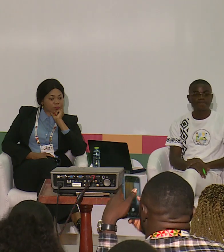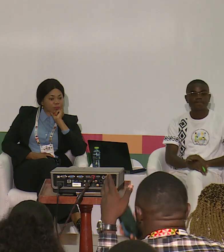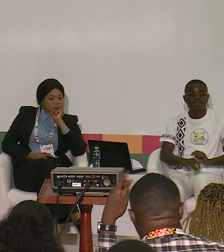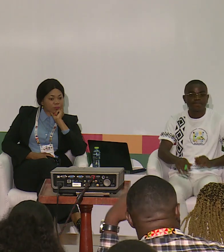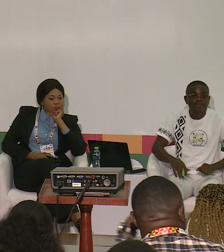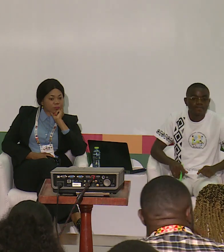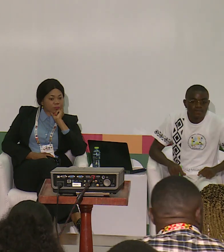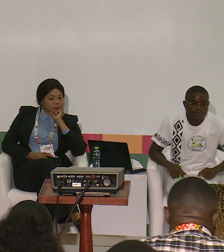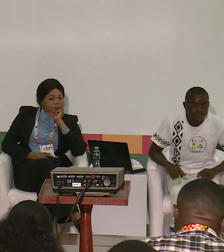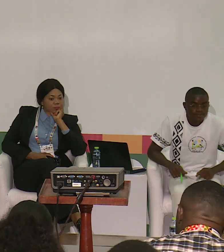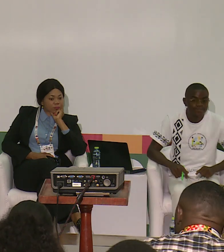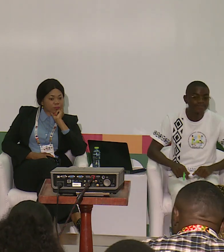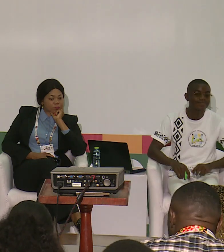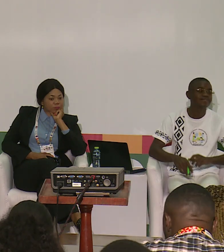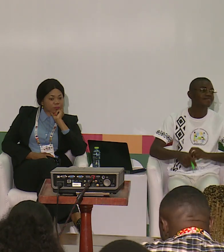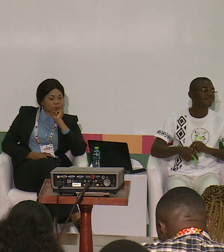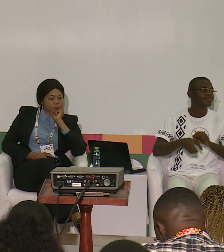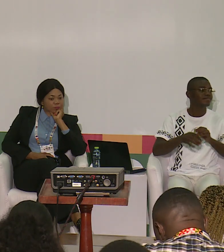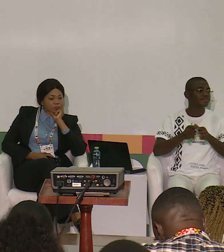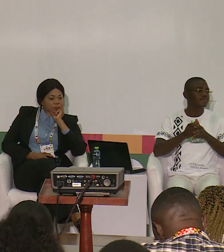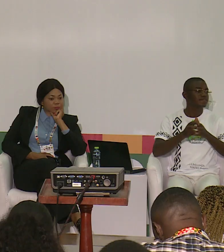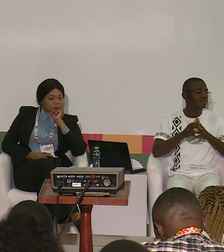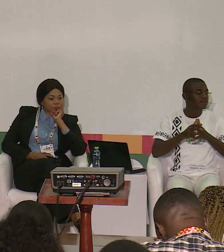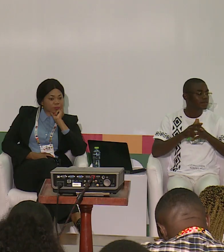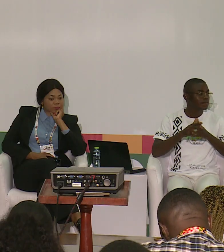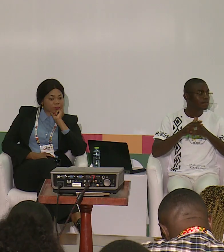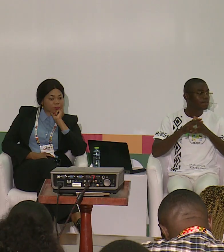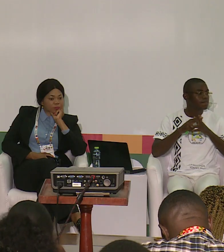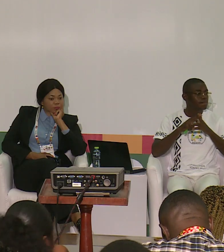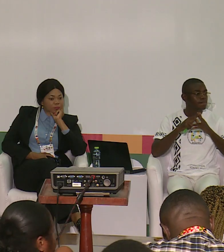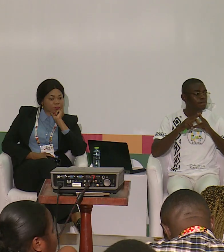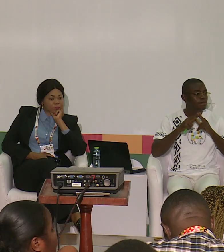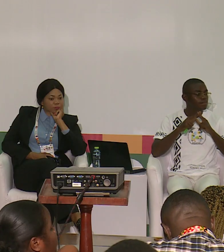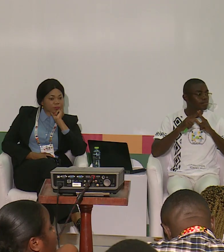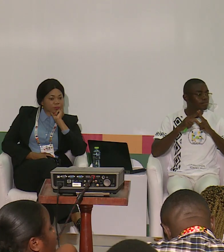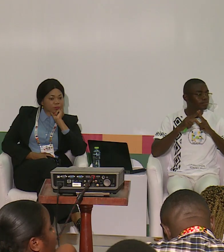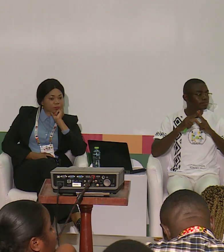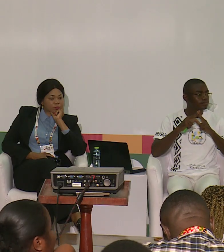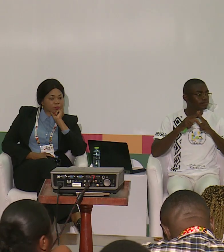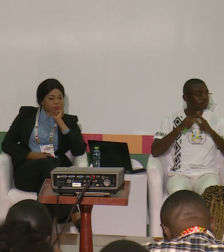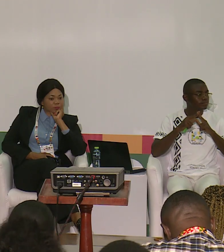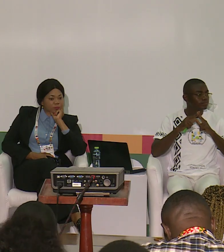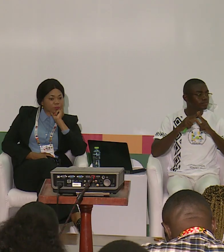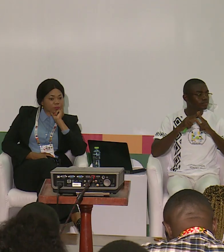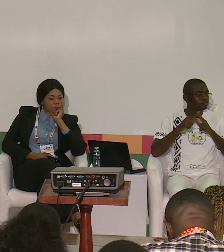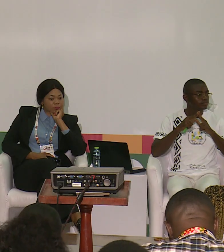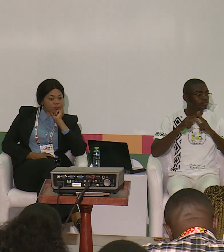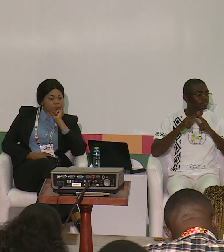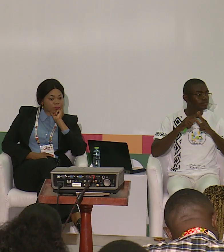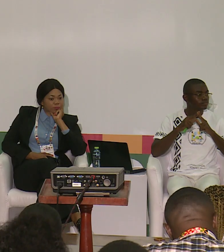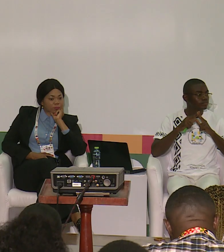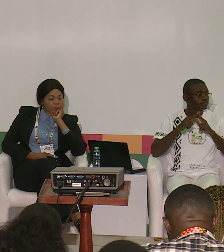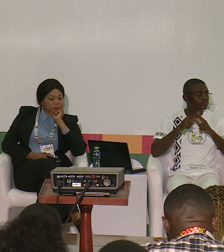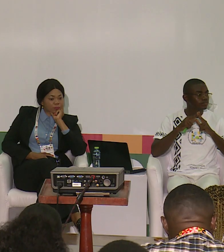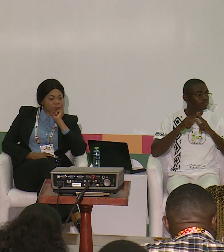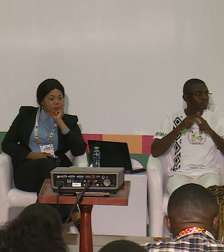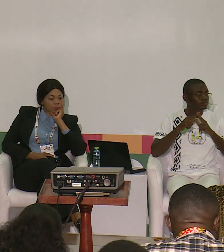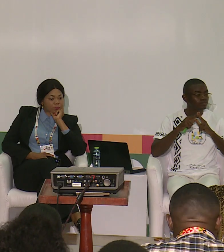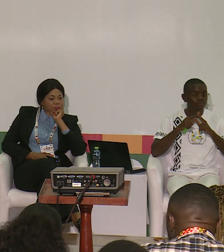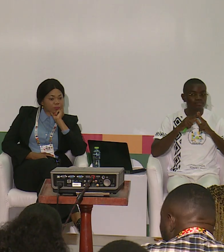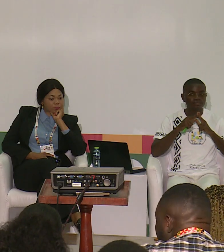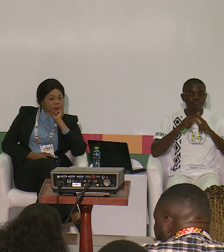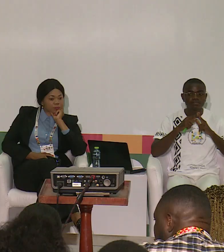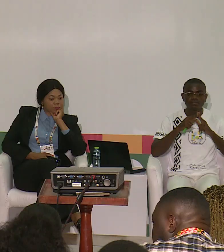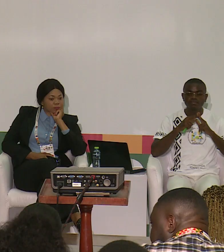need. On stigma, someone asked about stigma, right? Yes. So we realized very